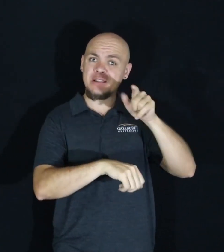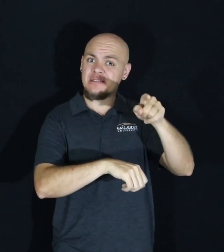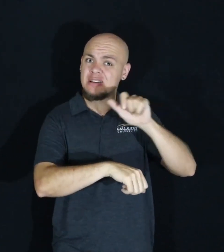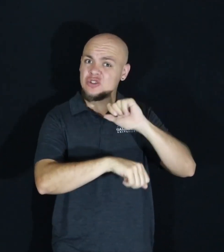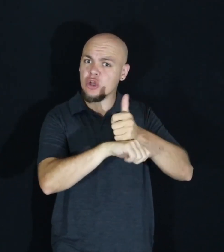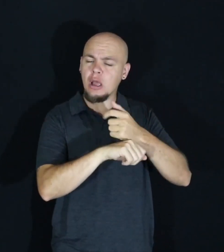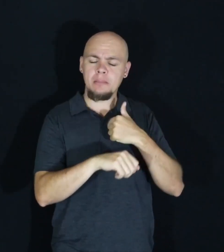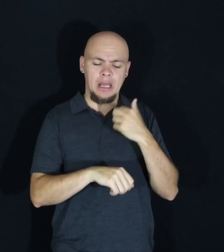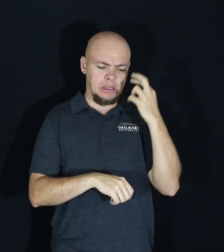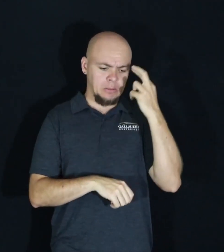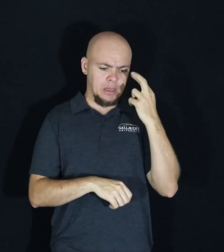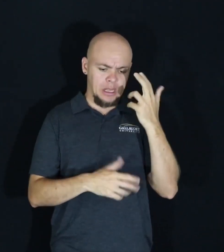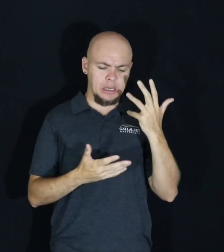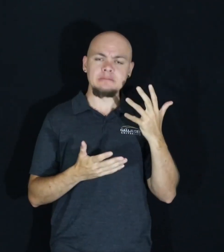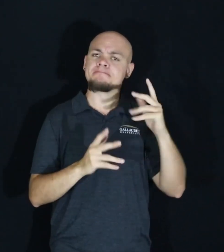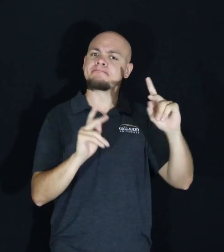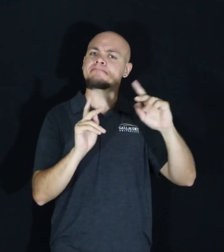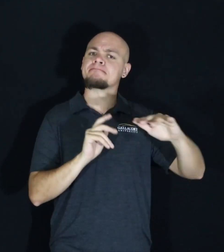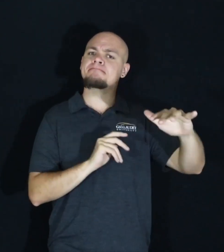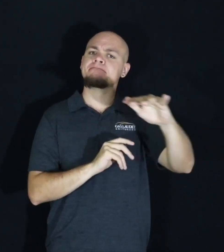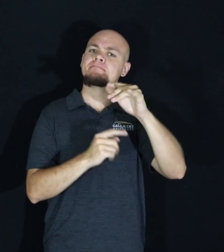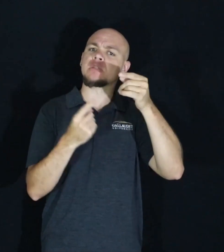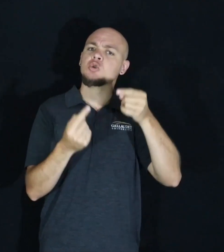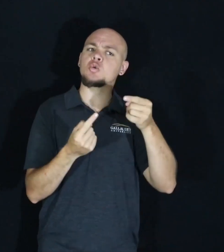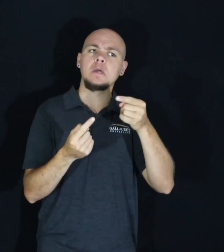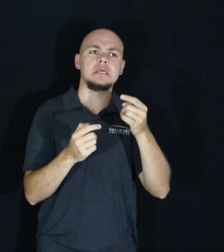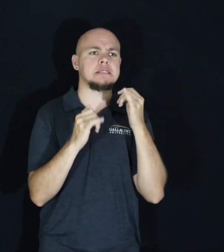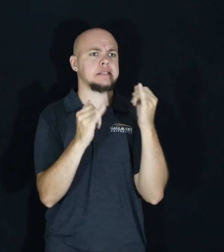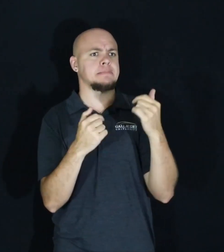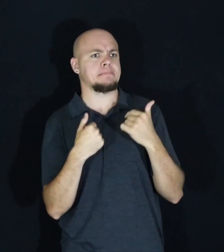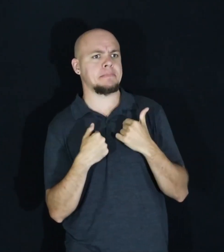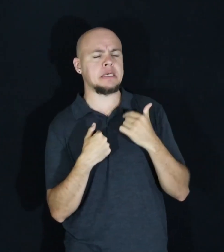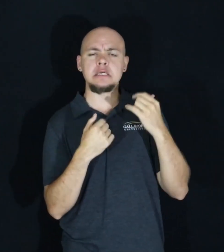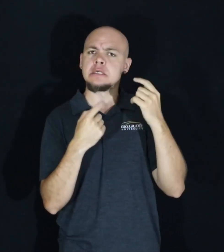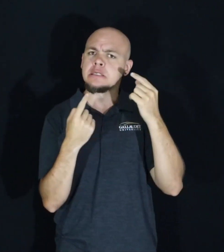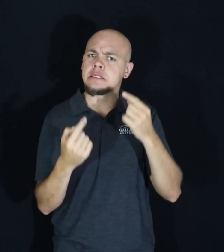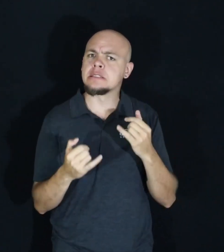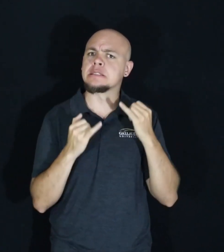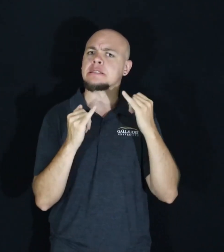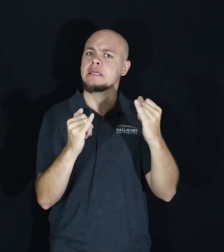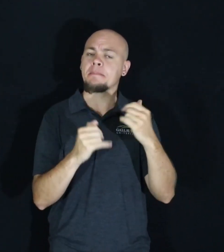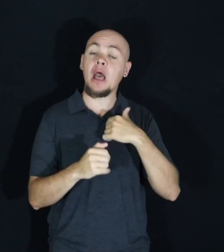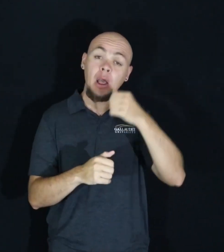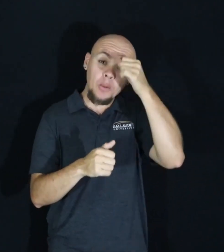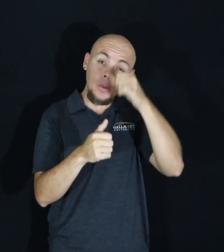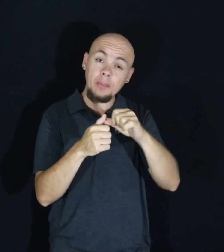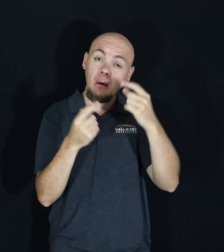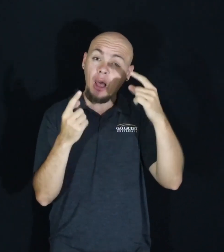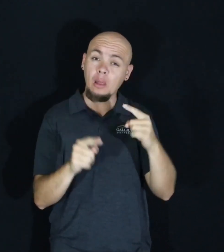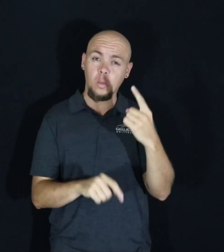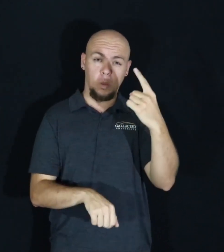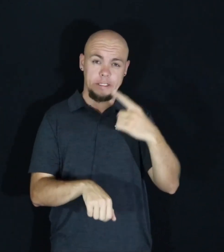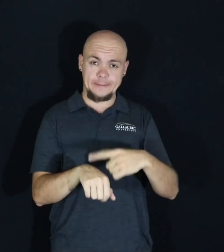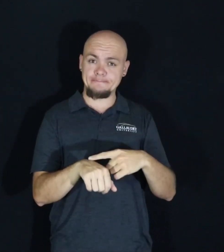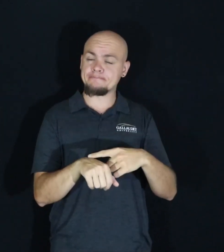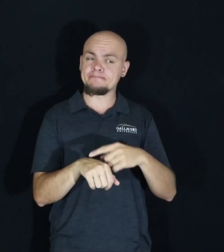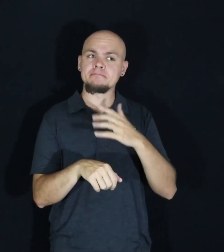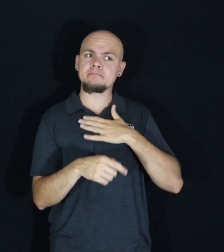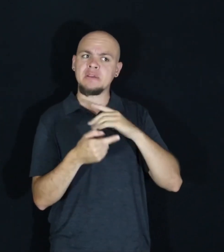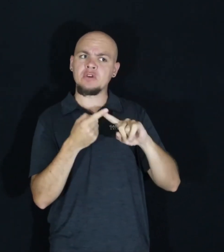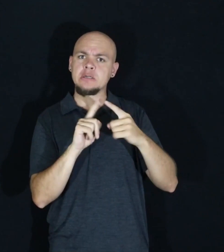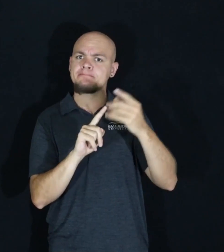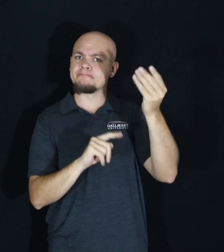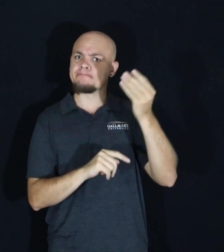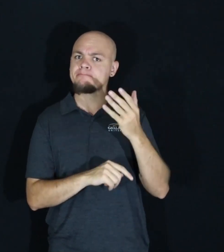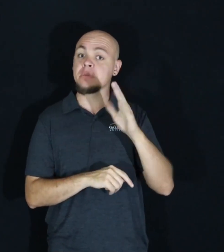realized something. Everyone around me was struggling just as much as I was. I can remember on one occasion hearing from a friend that she had